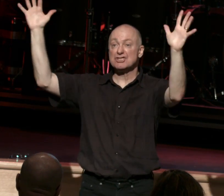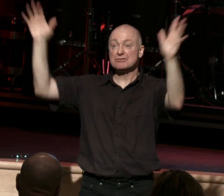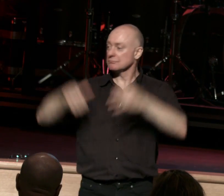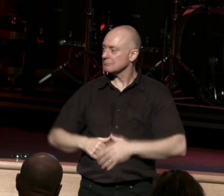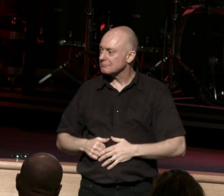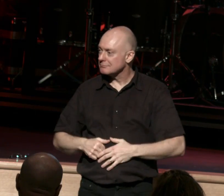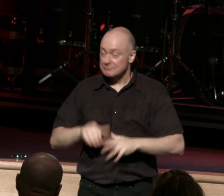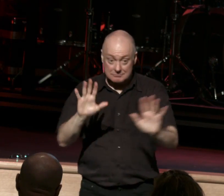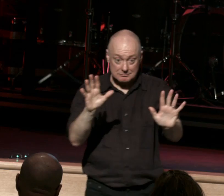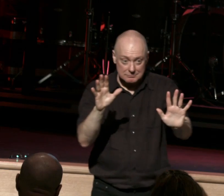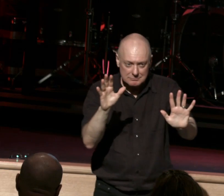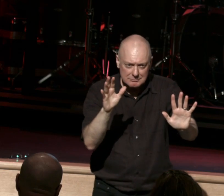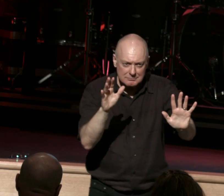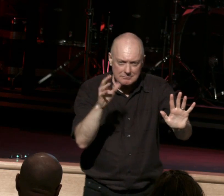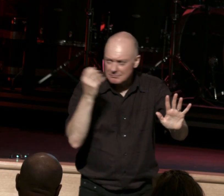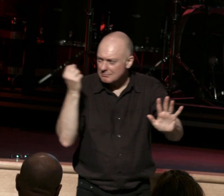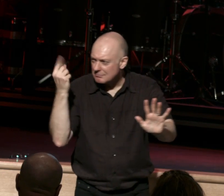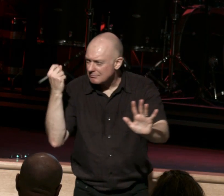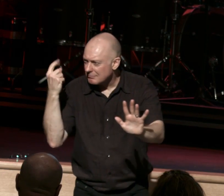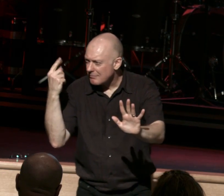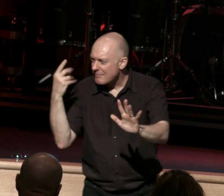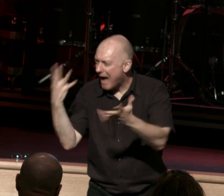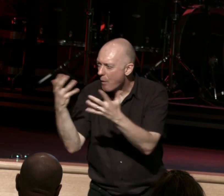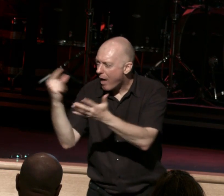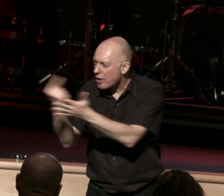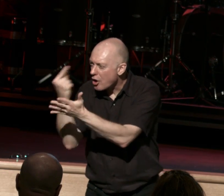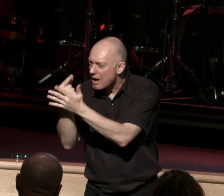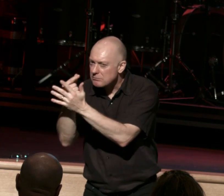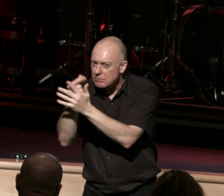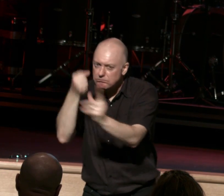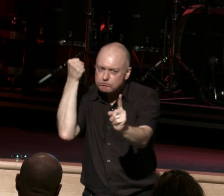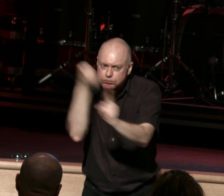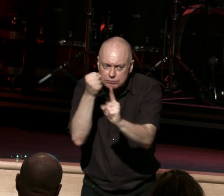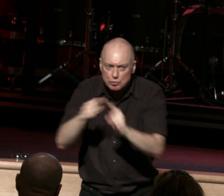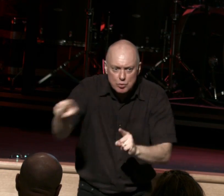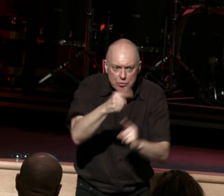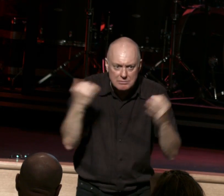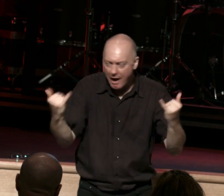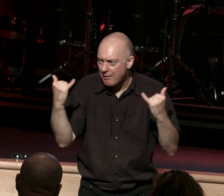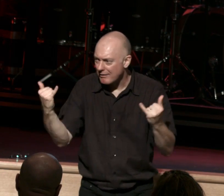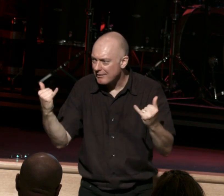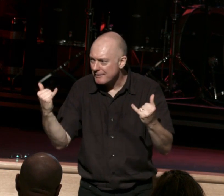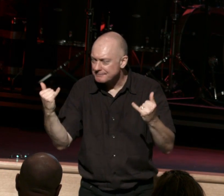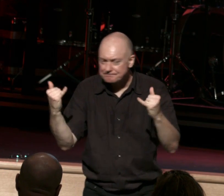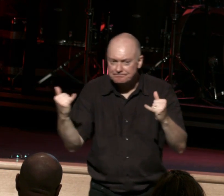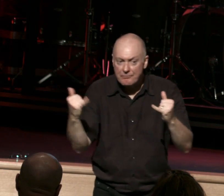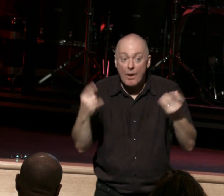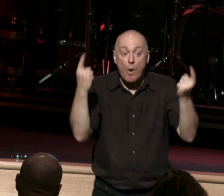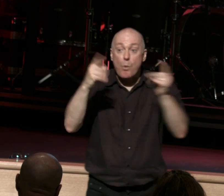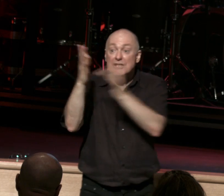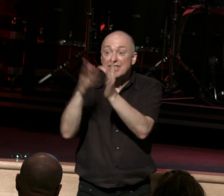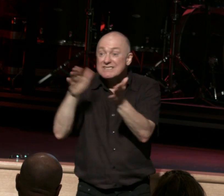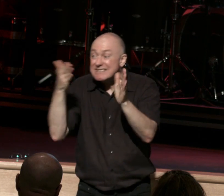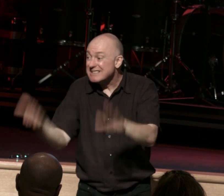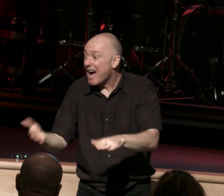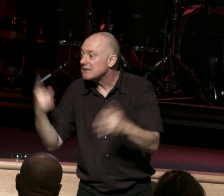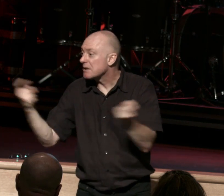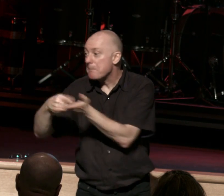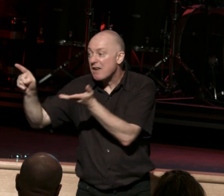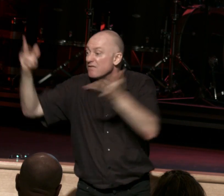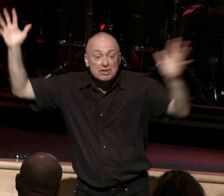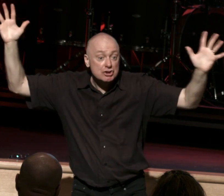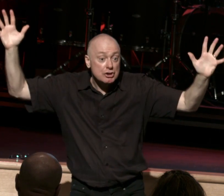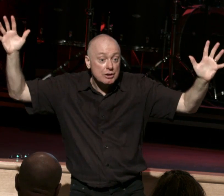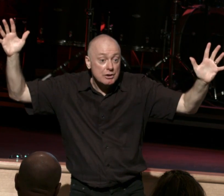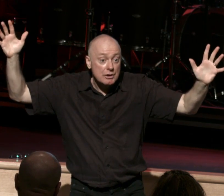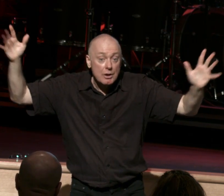payment had been made. Now, right here, please allow me to pound the gospel into your heart. Right here in these verses, when Jesus died,